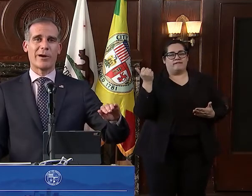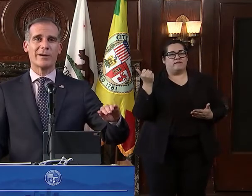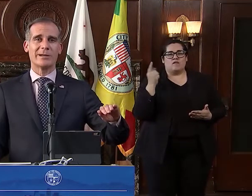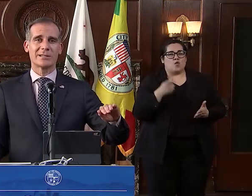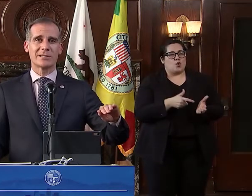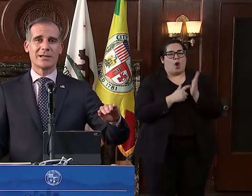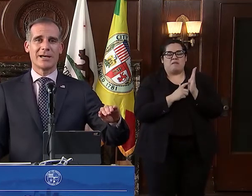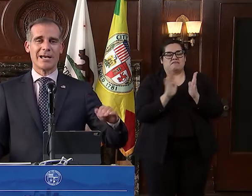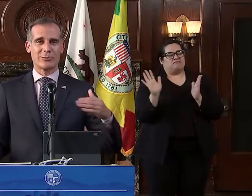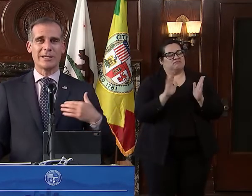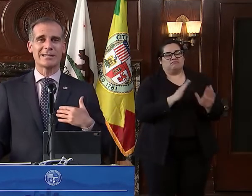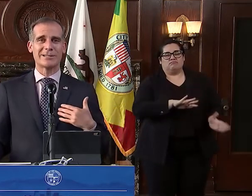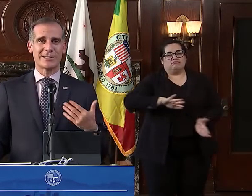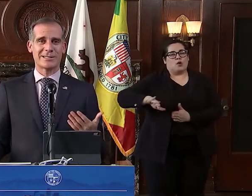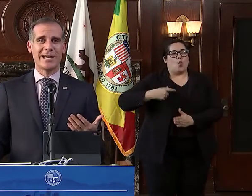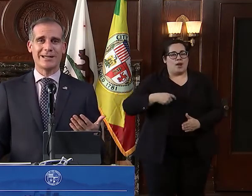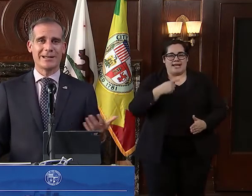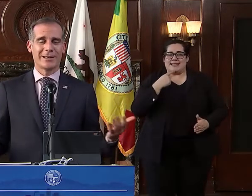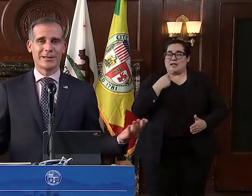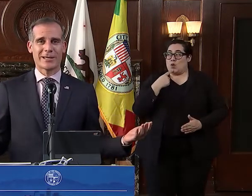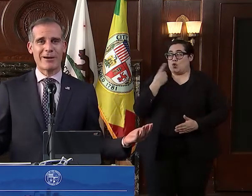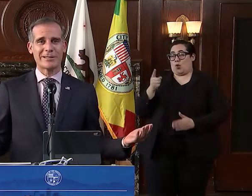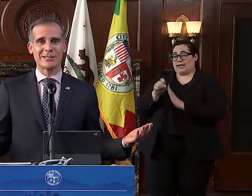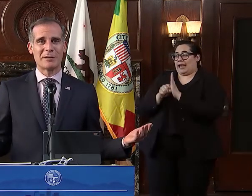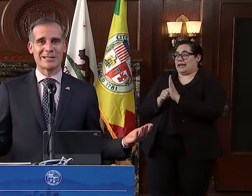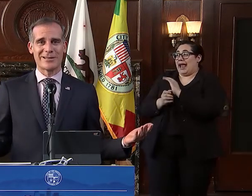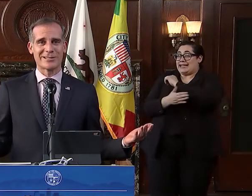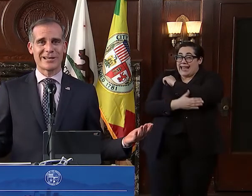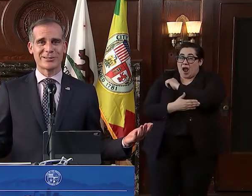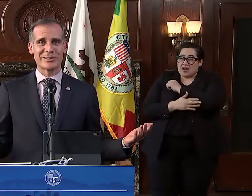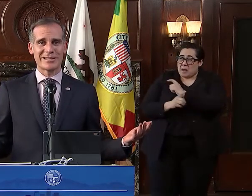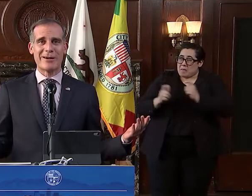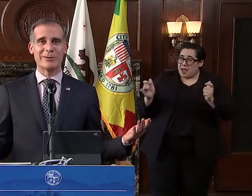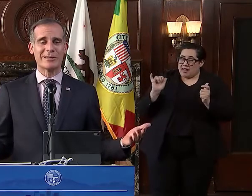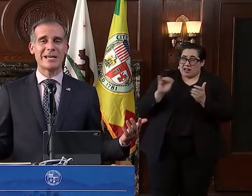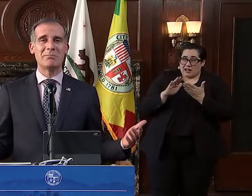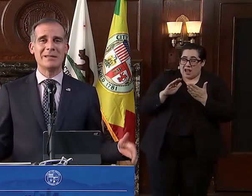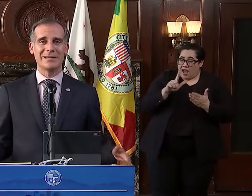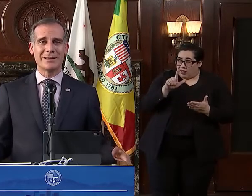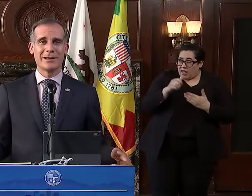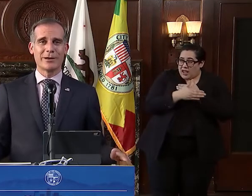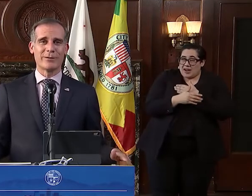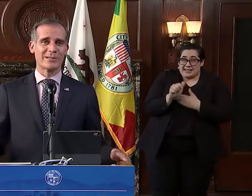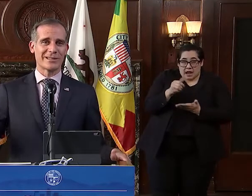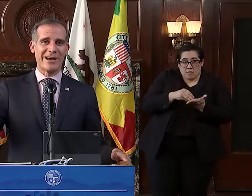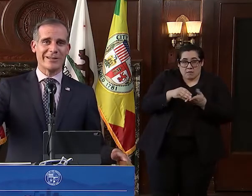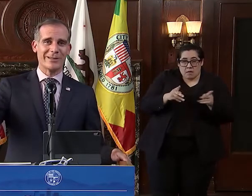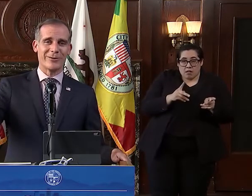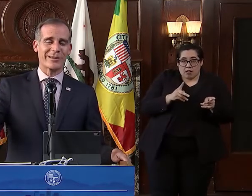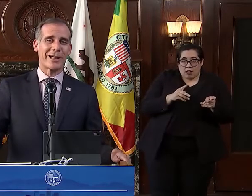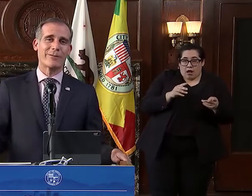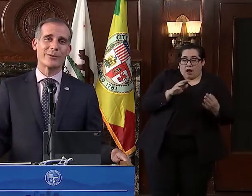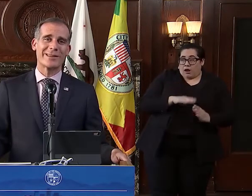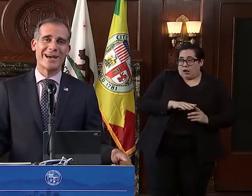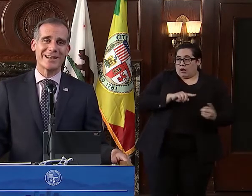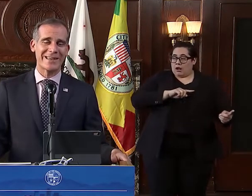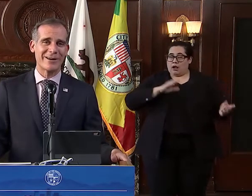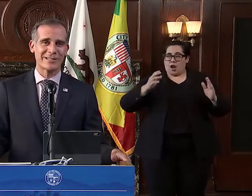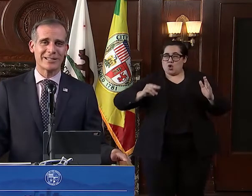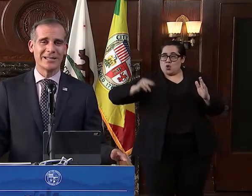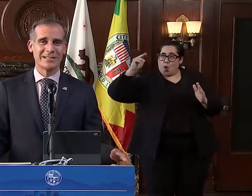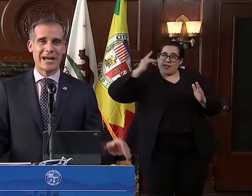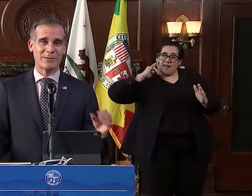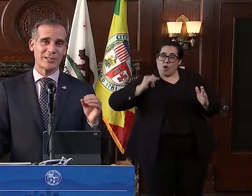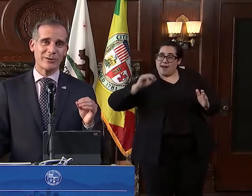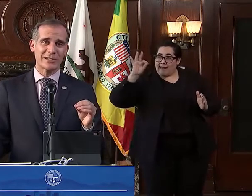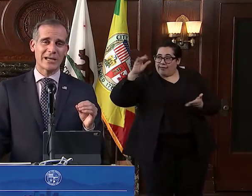the requirements. As we said to the state, counties as big as Los Angeles County with 10 million versus a county in Northern California with